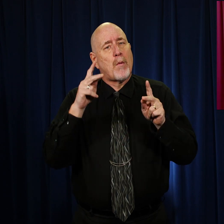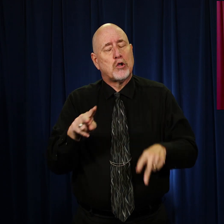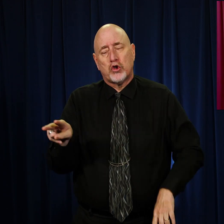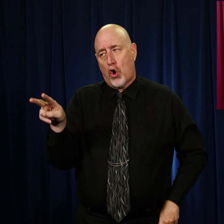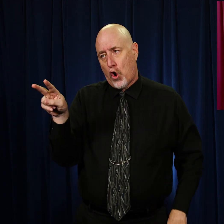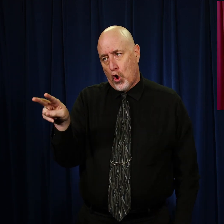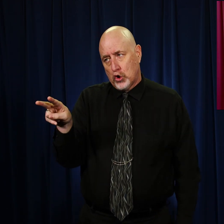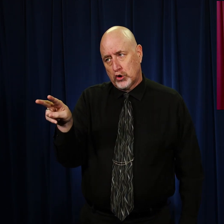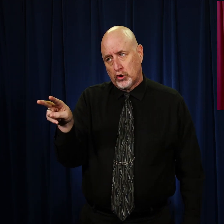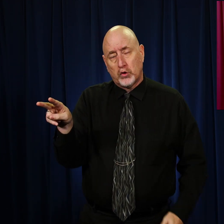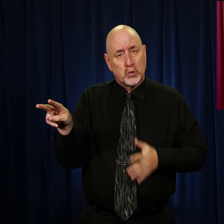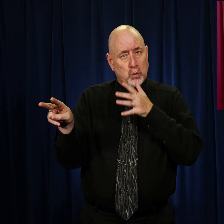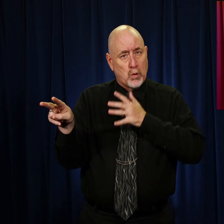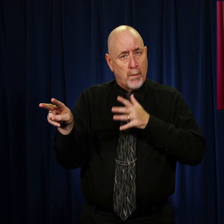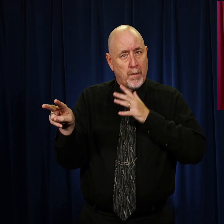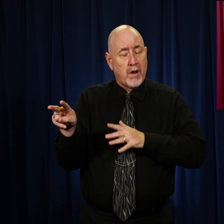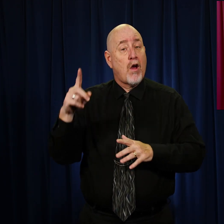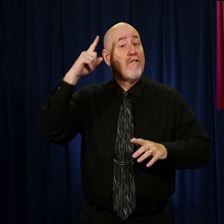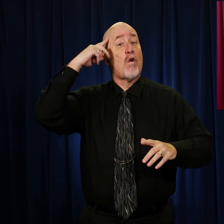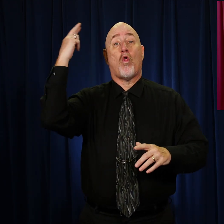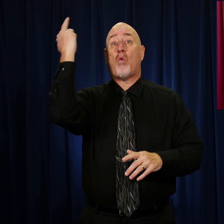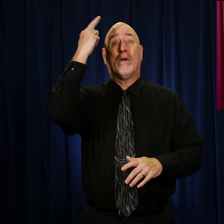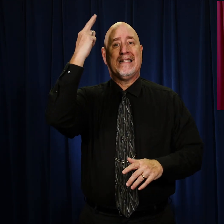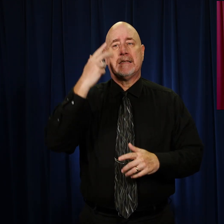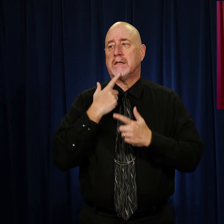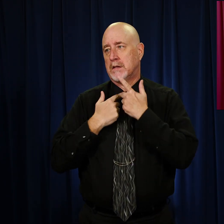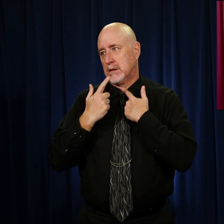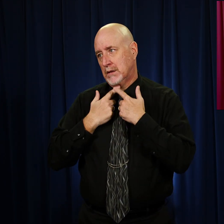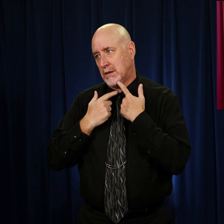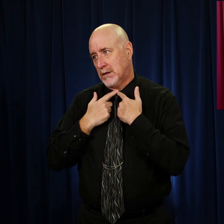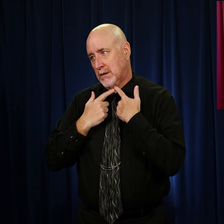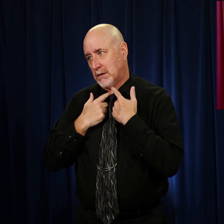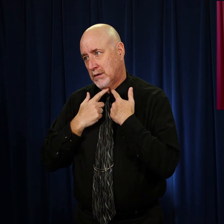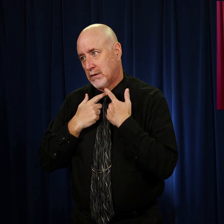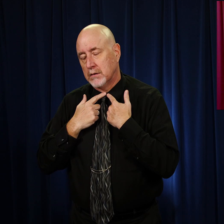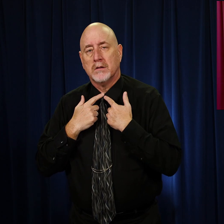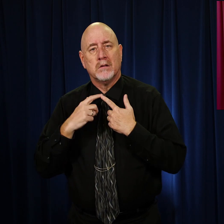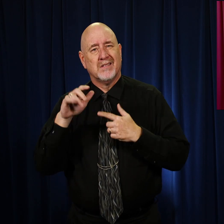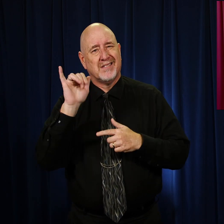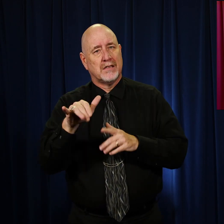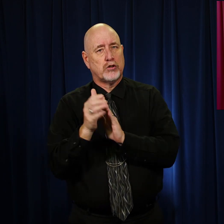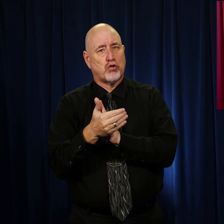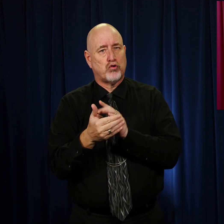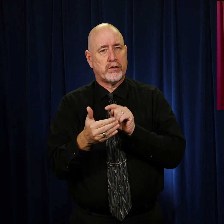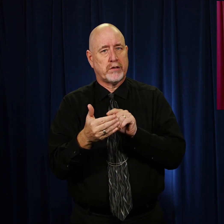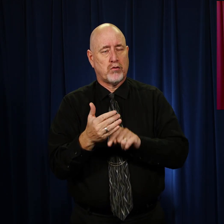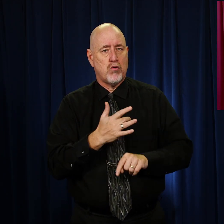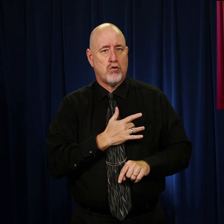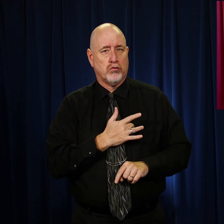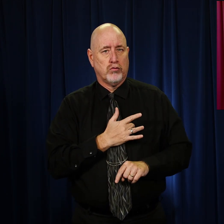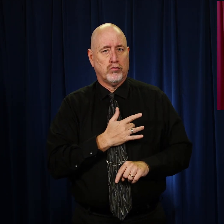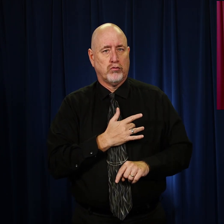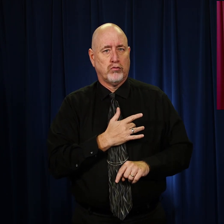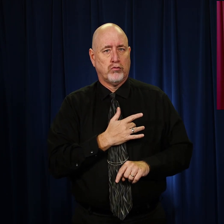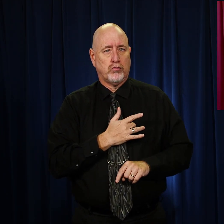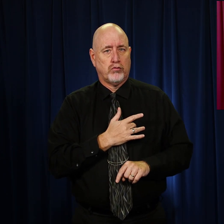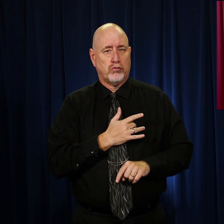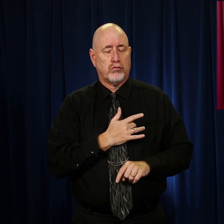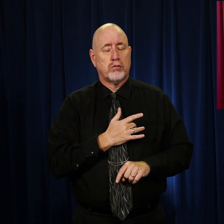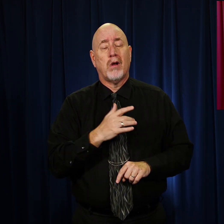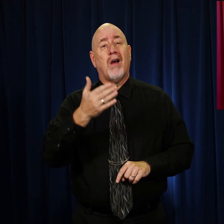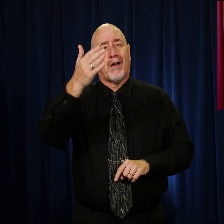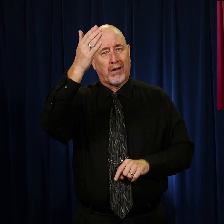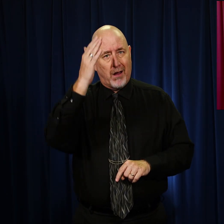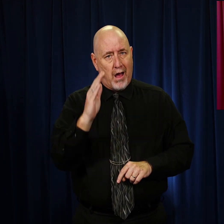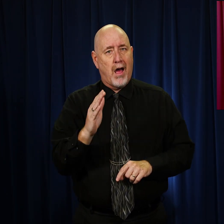person looks at a woman for the purpose of lusting, he has committed adultery in his heart. Now,